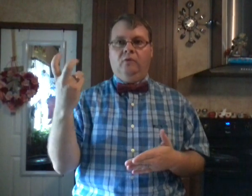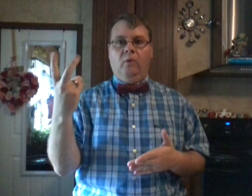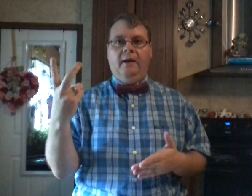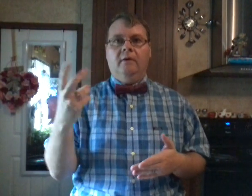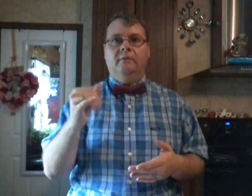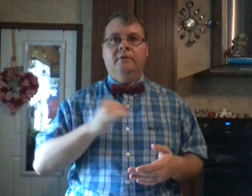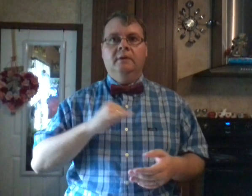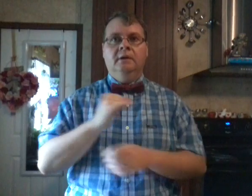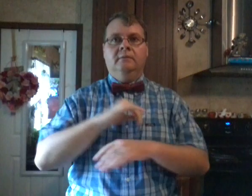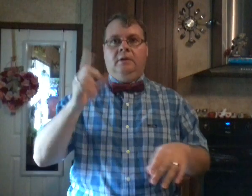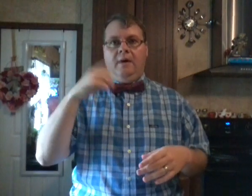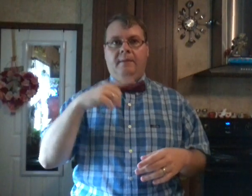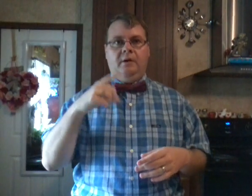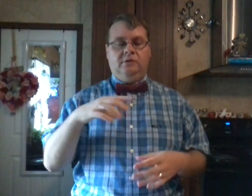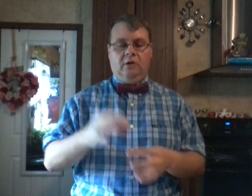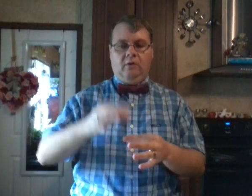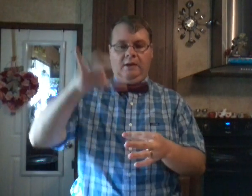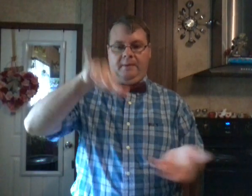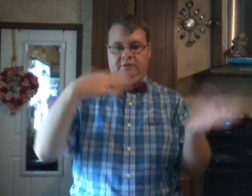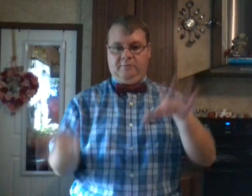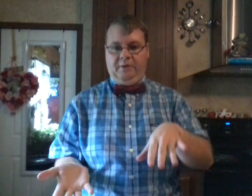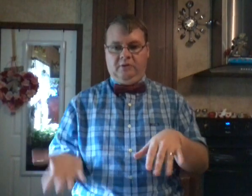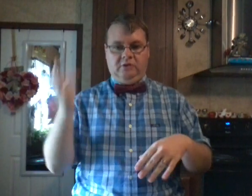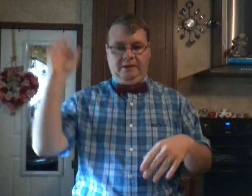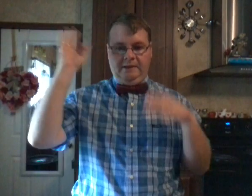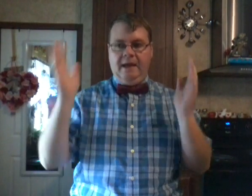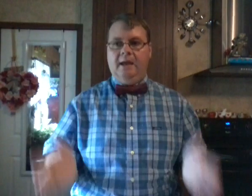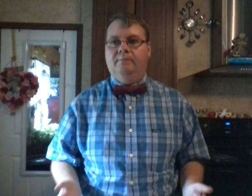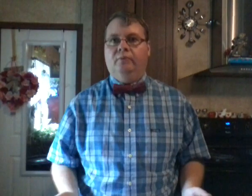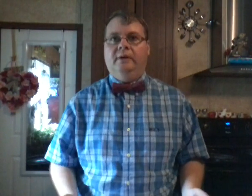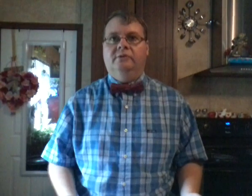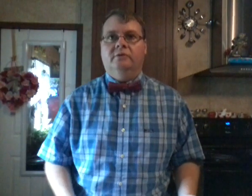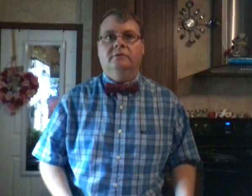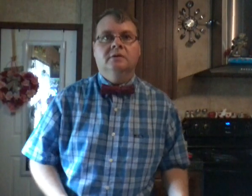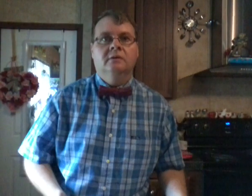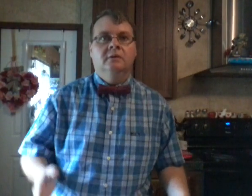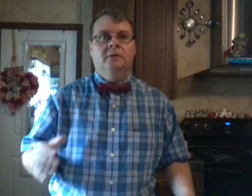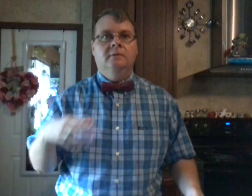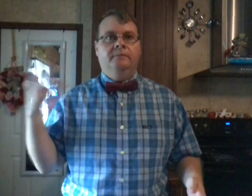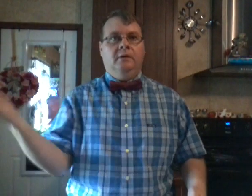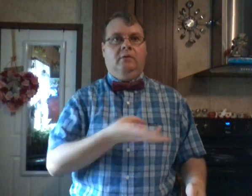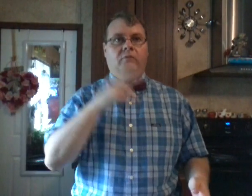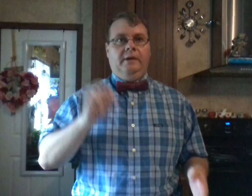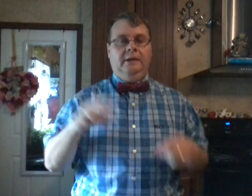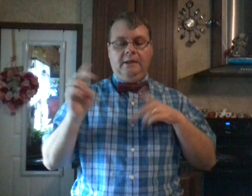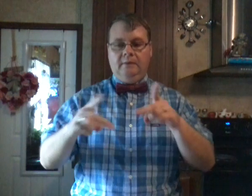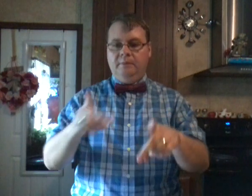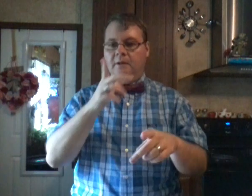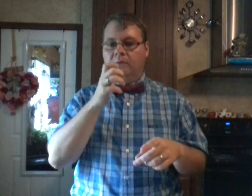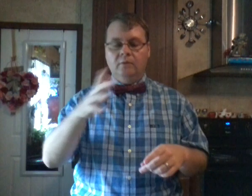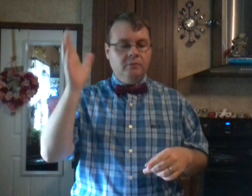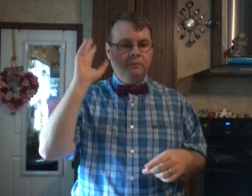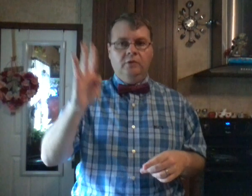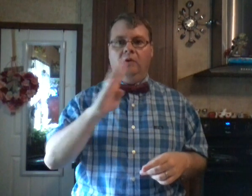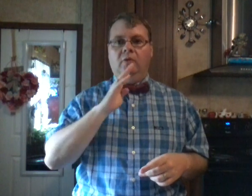12. You know, I'm not talking about spiritually dead preachers. You know, we need people, you know,